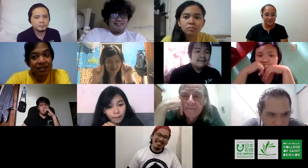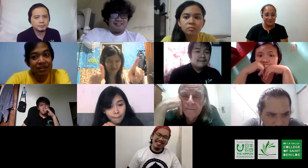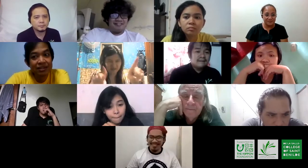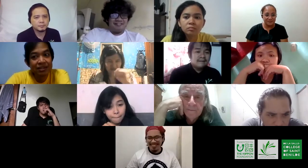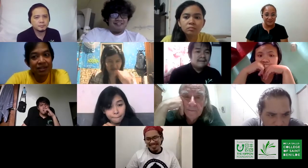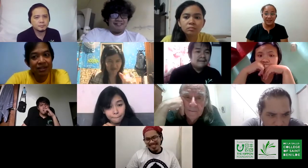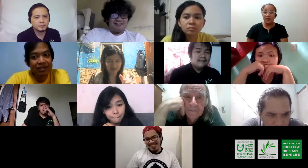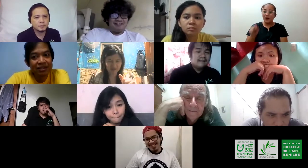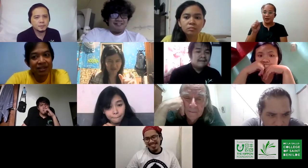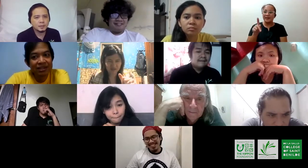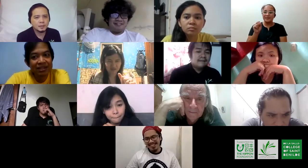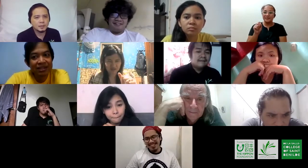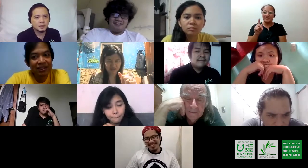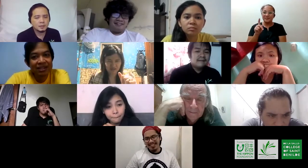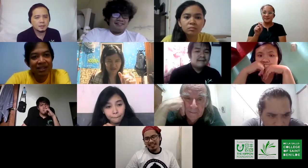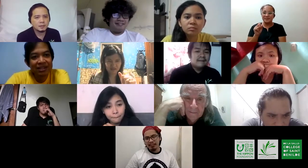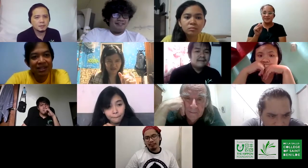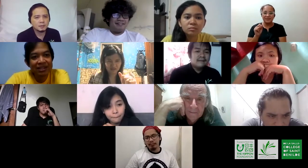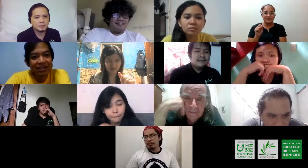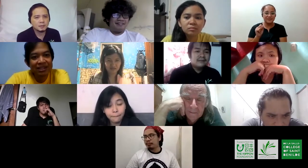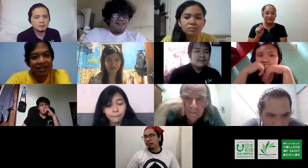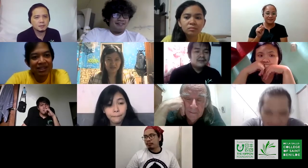okay.